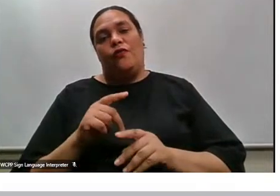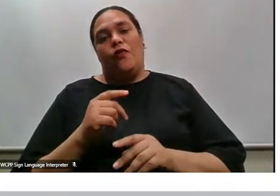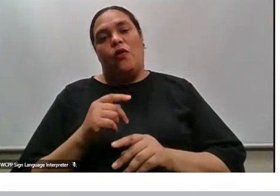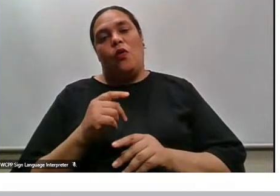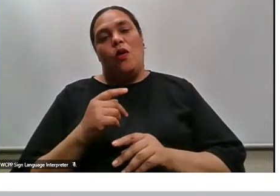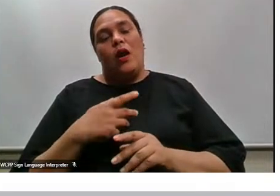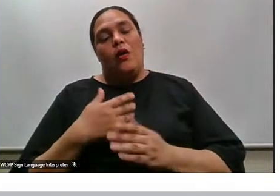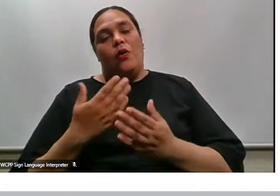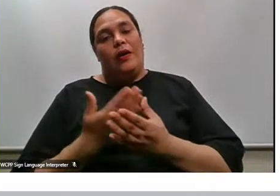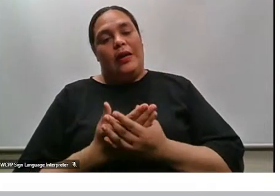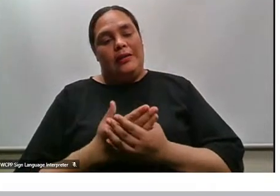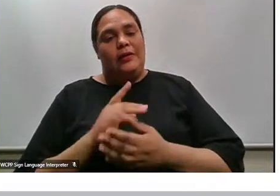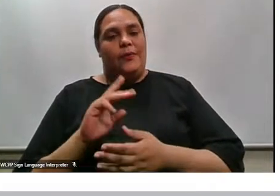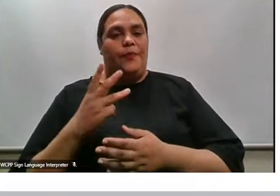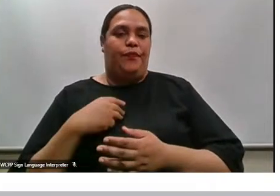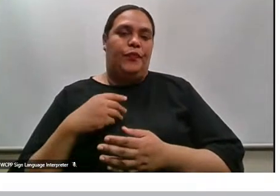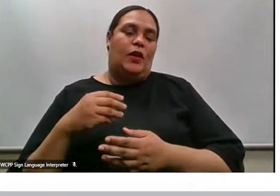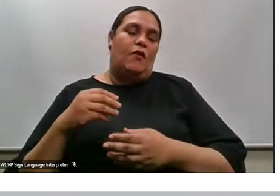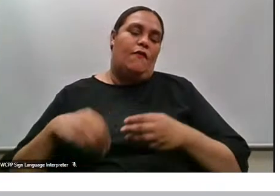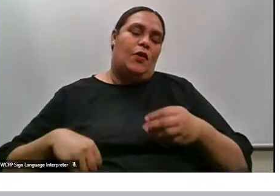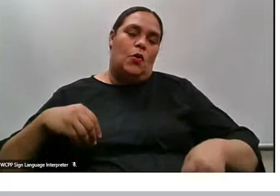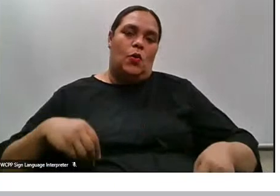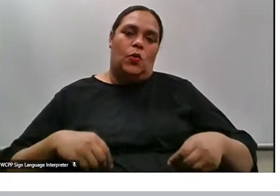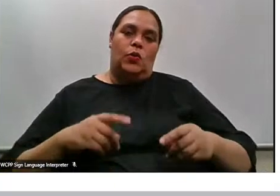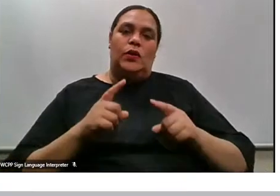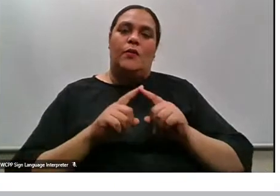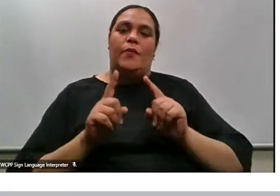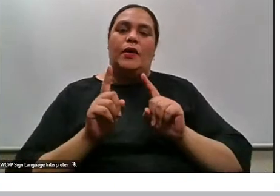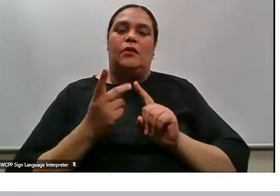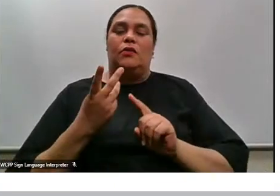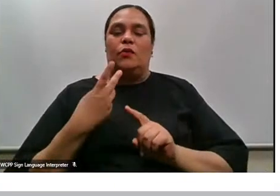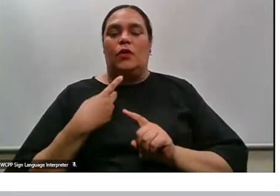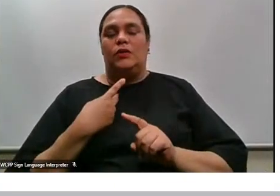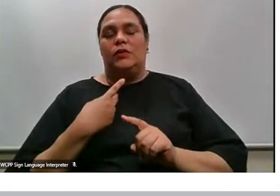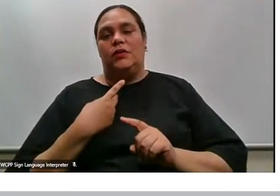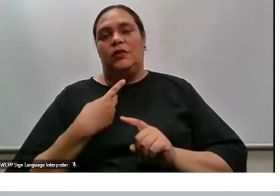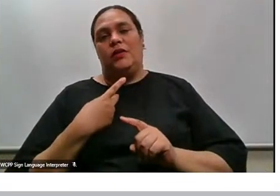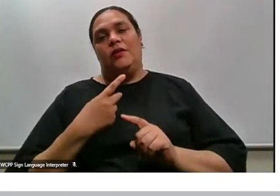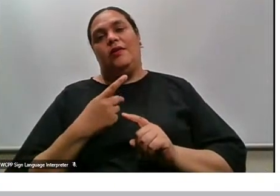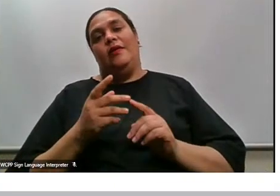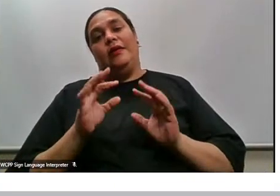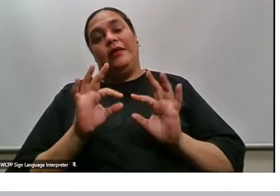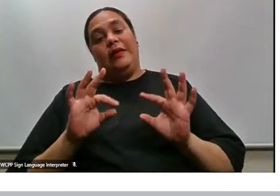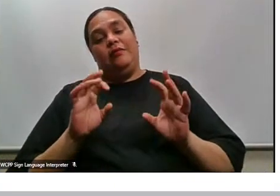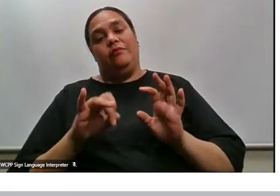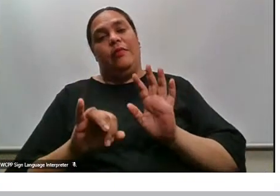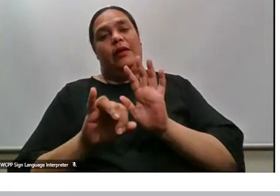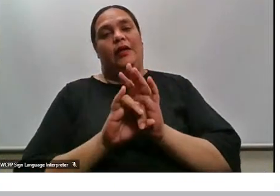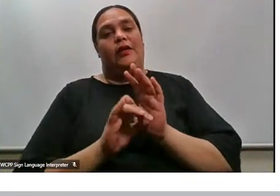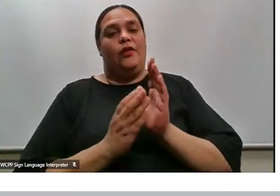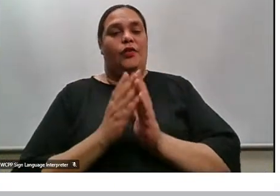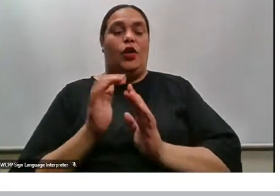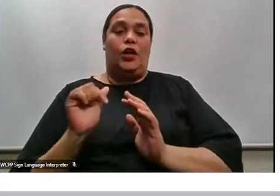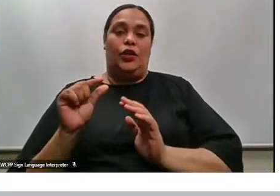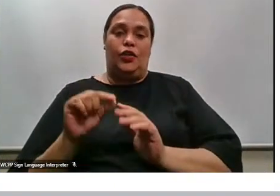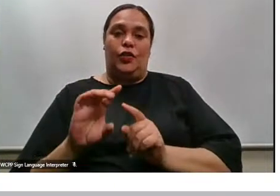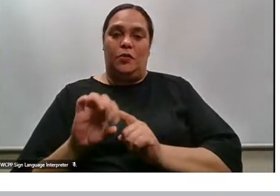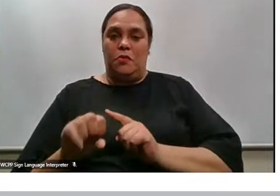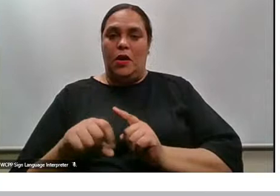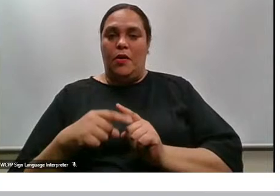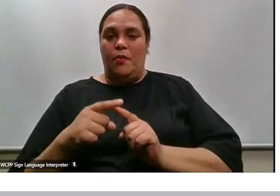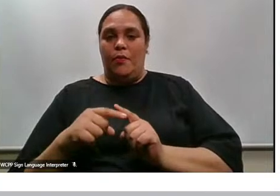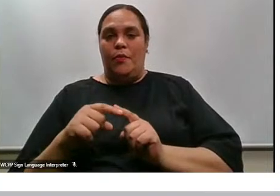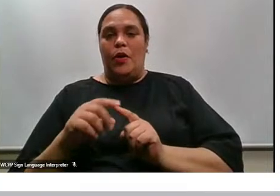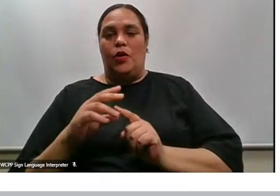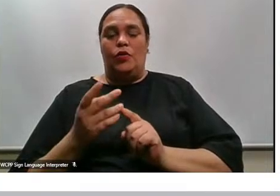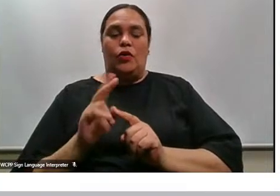it was a fraud matter, and it was a matter that was identified by the AG in terms of cover